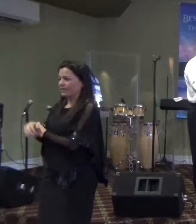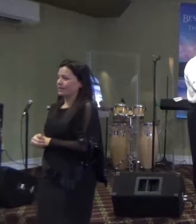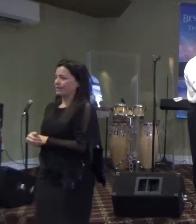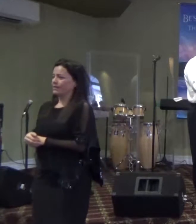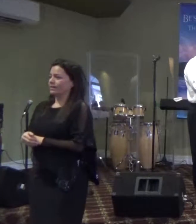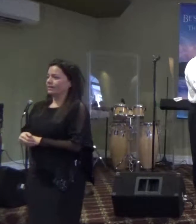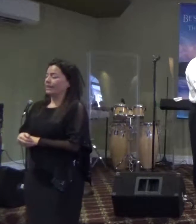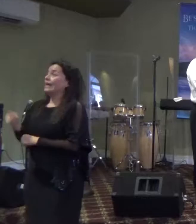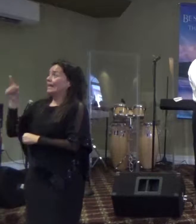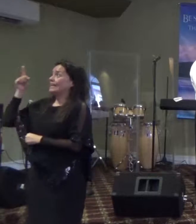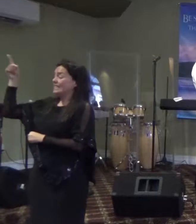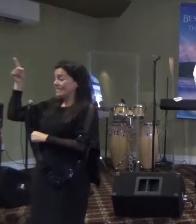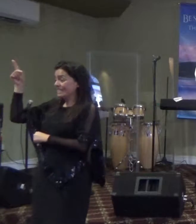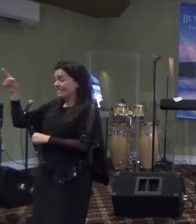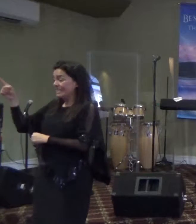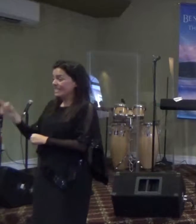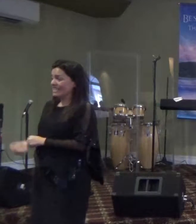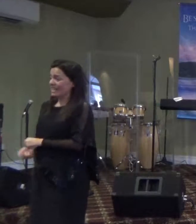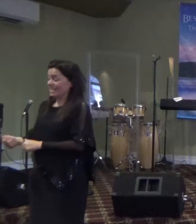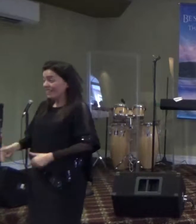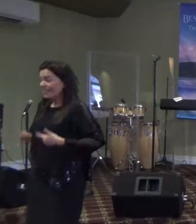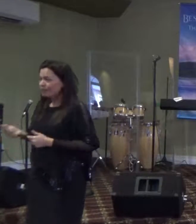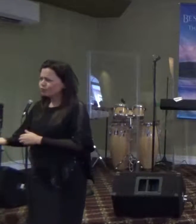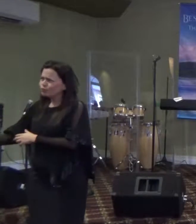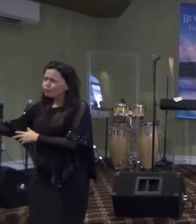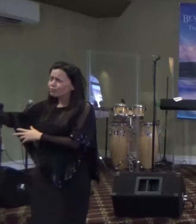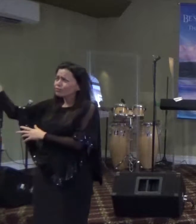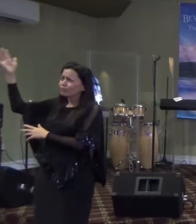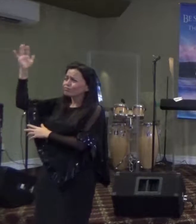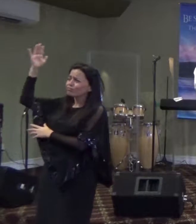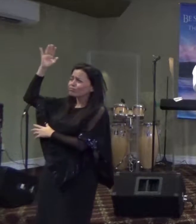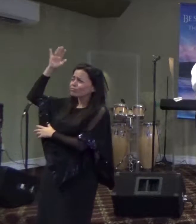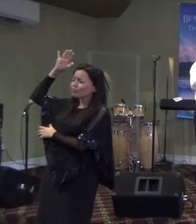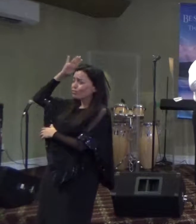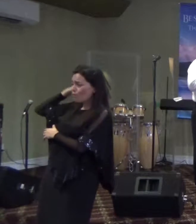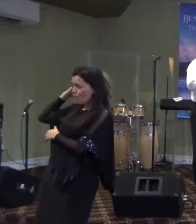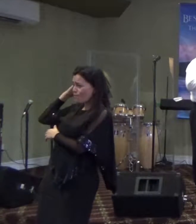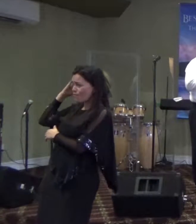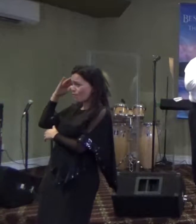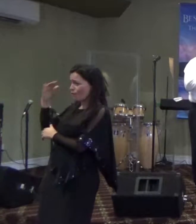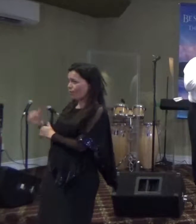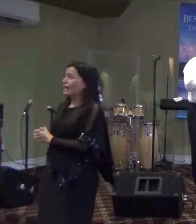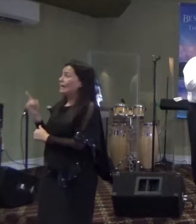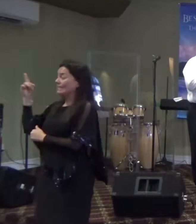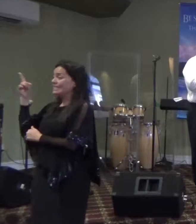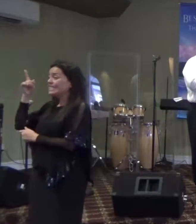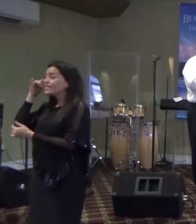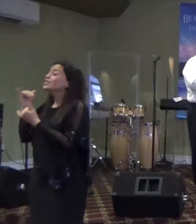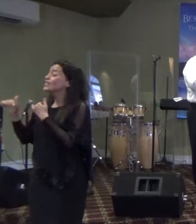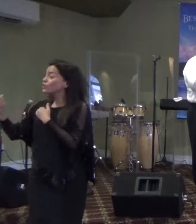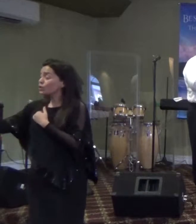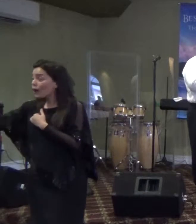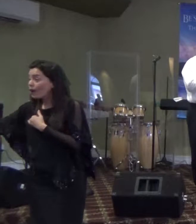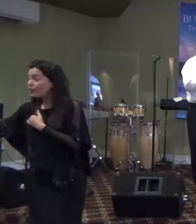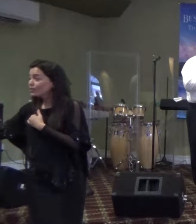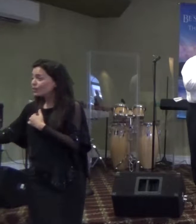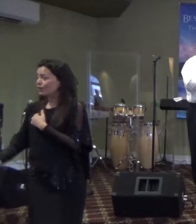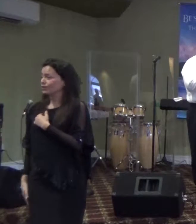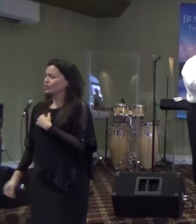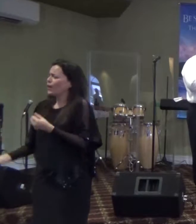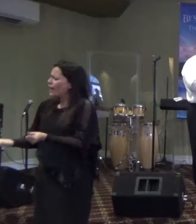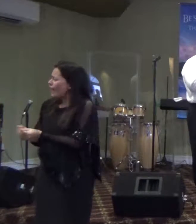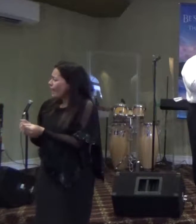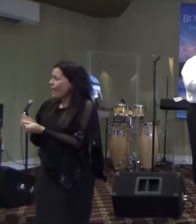es antes de todas las is cosas. before all things. Oiga esto, Listen to this. oiga esto. Listen to this. Y todas las